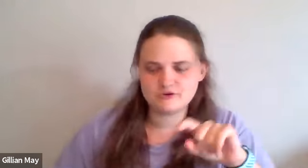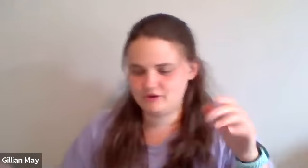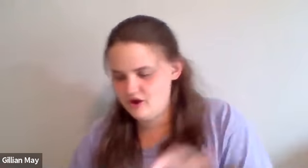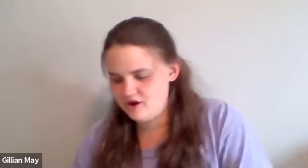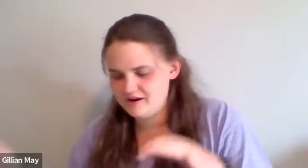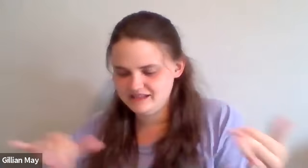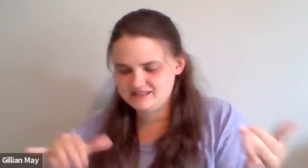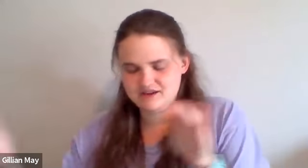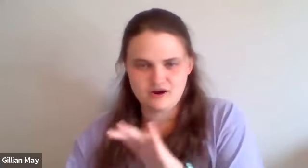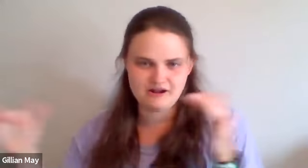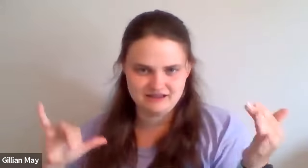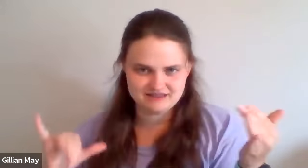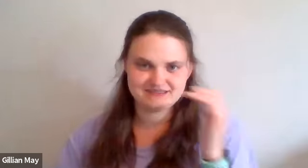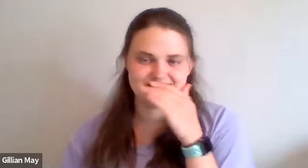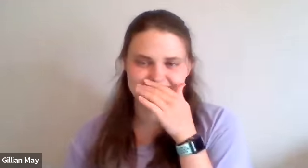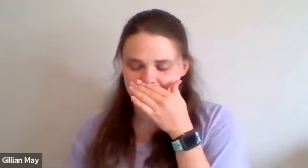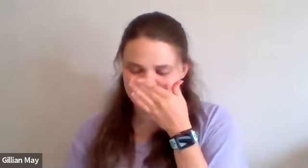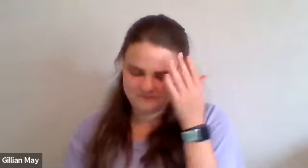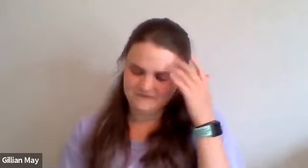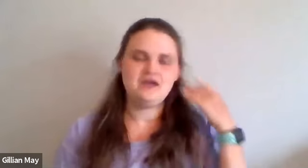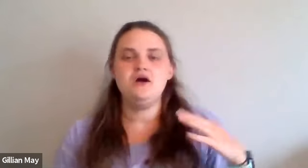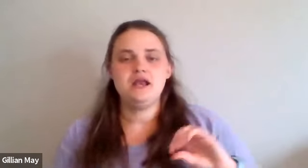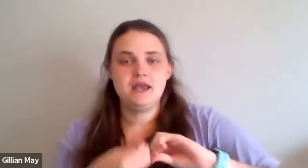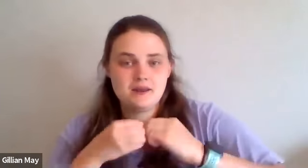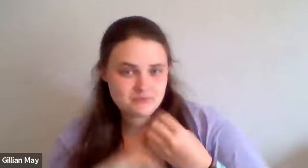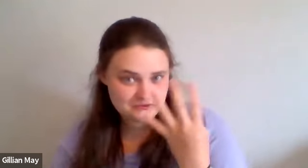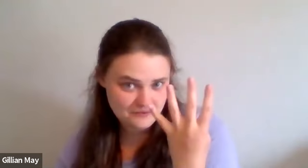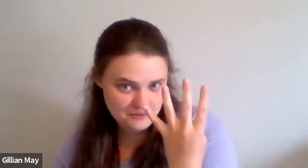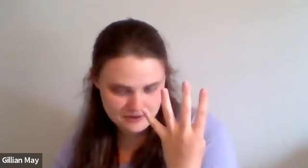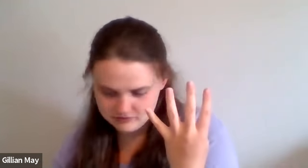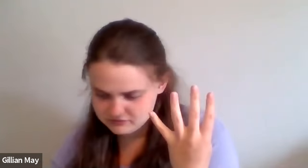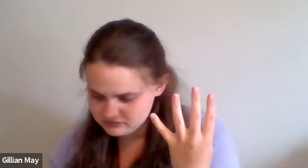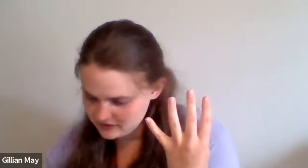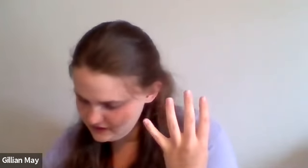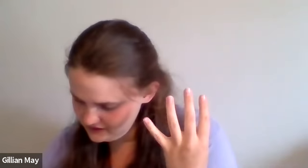forth on hard, easy, hard, easy. So number 4, right?